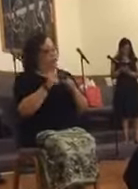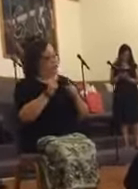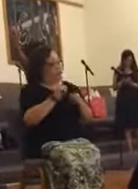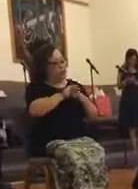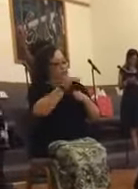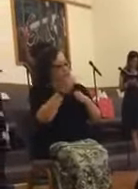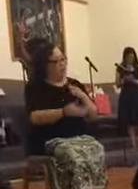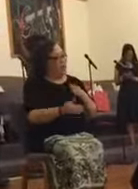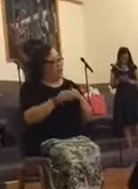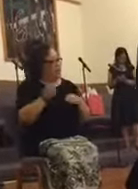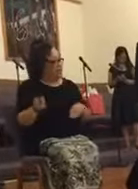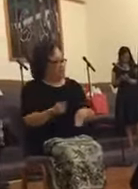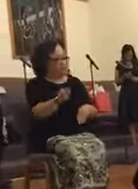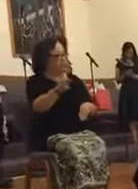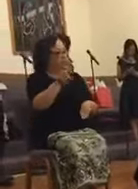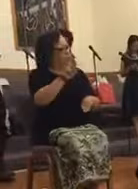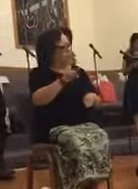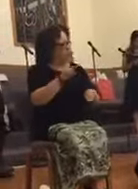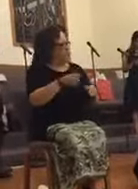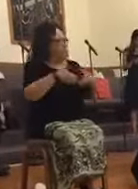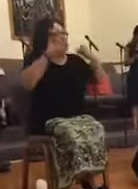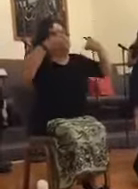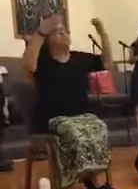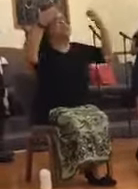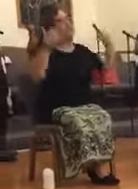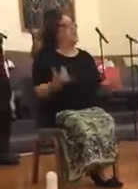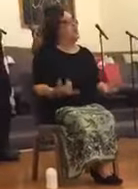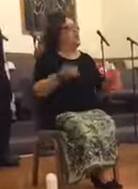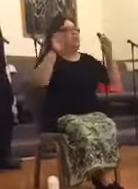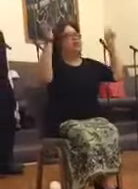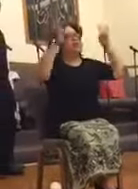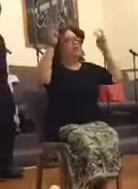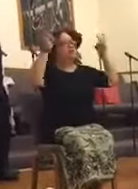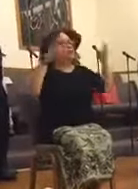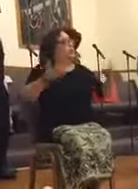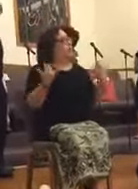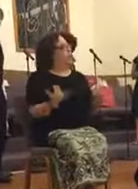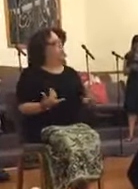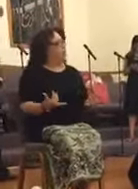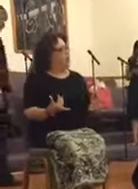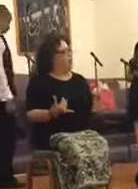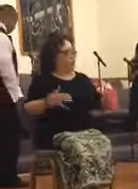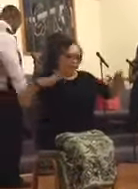Right now. Give me something right now. Right now. Give me a neighbor high five and leave me